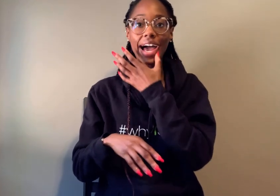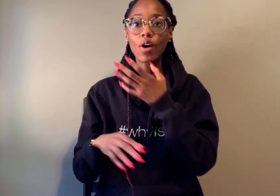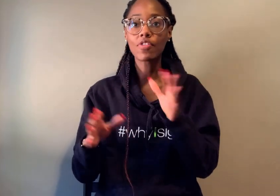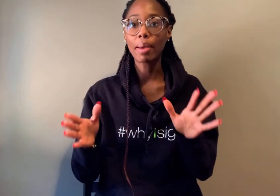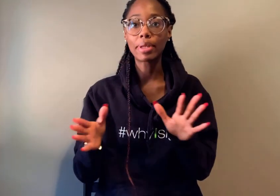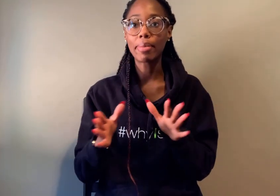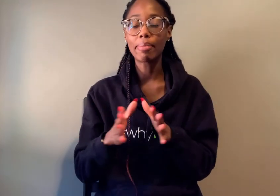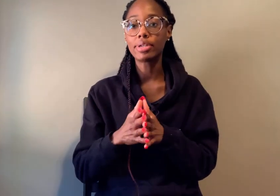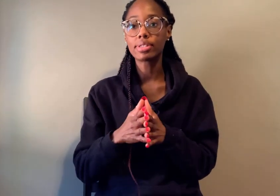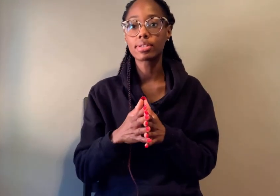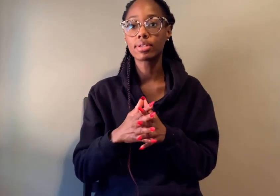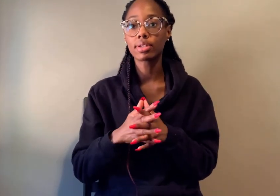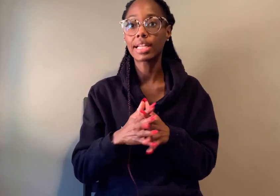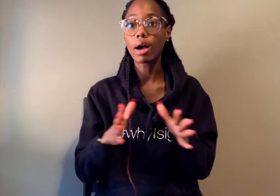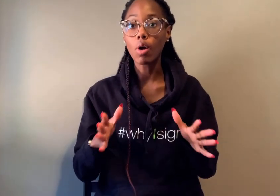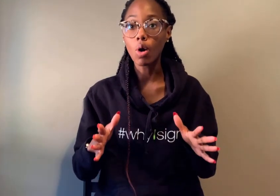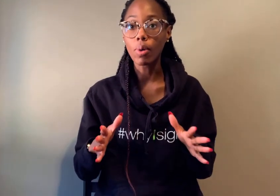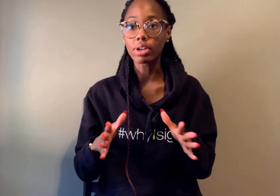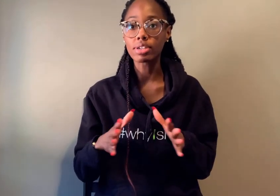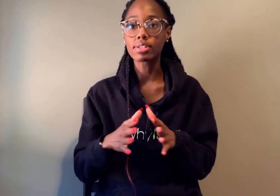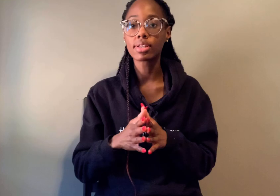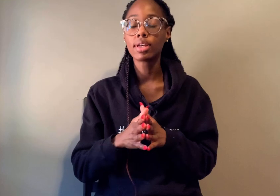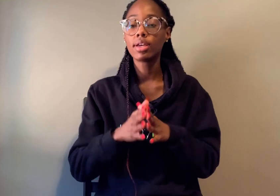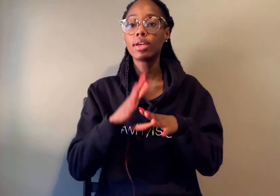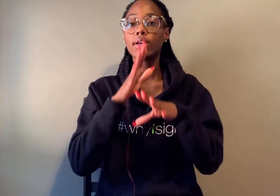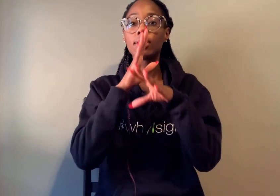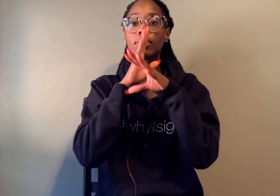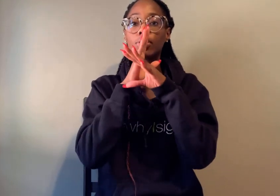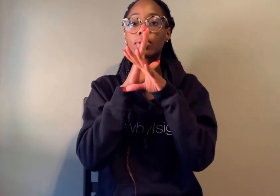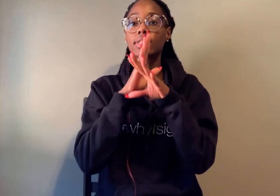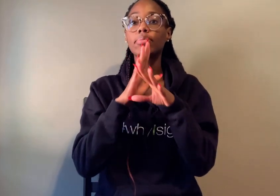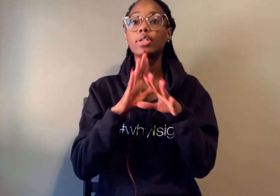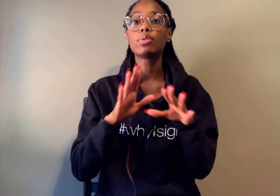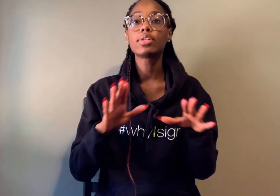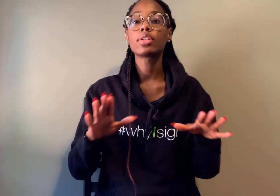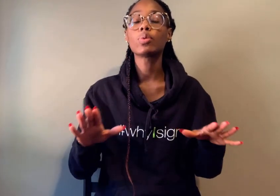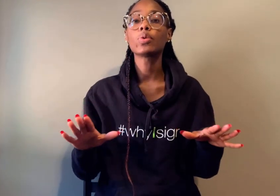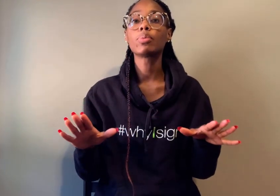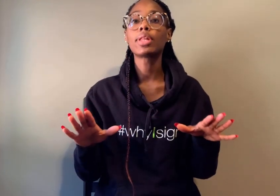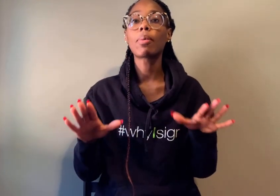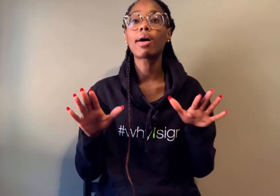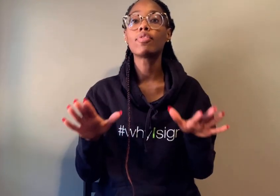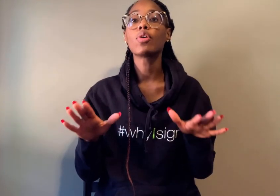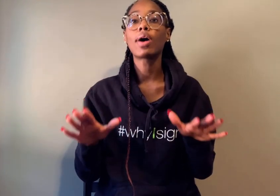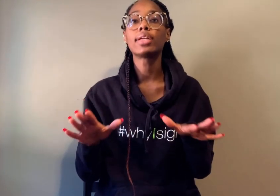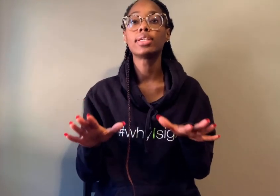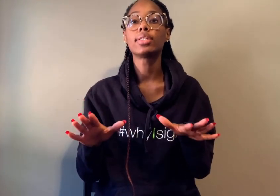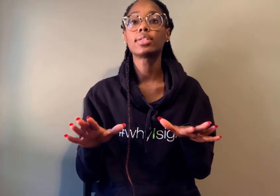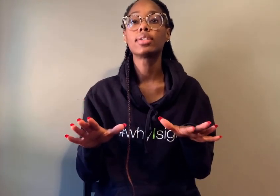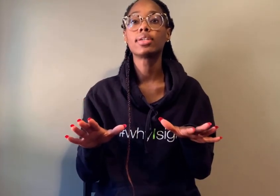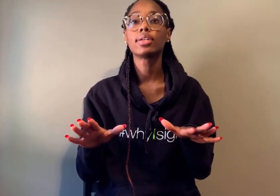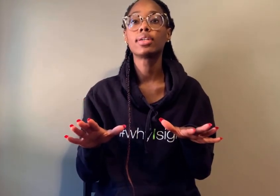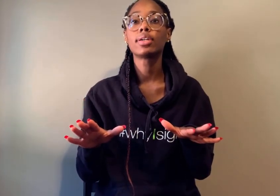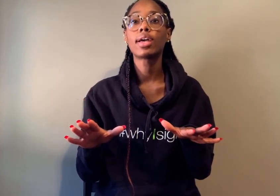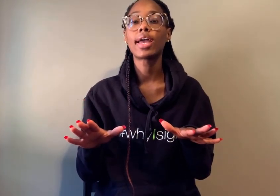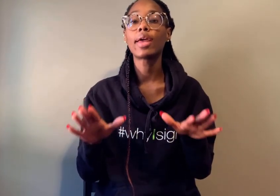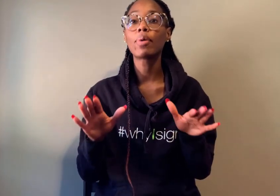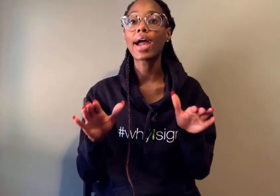loud family members, loud co-workers. You can simply do this in a room and they will have no idea. And it will actually